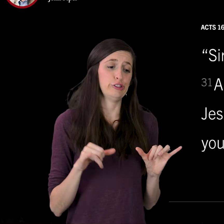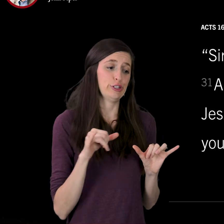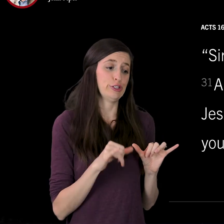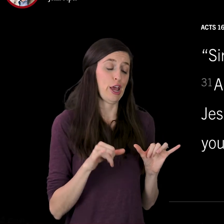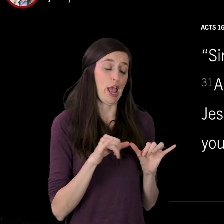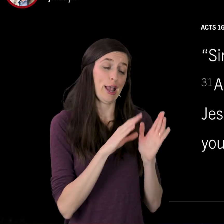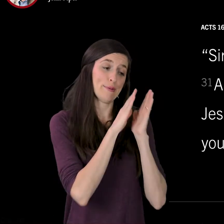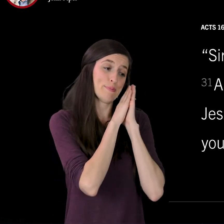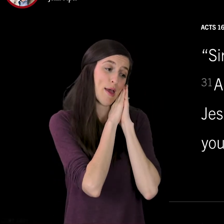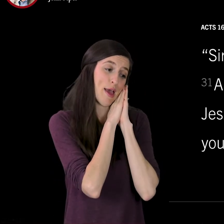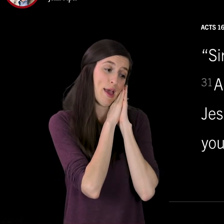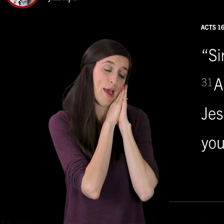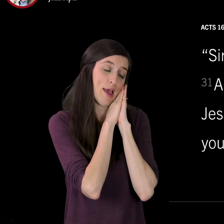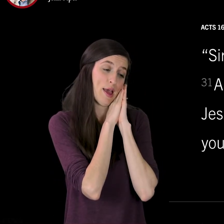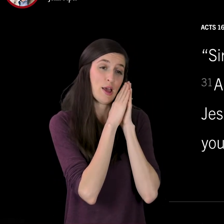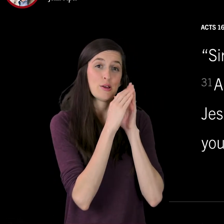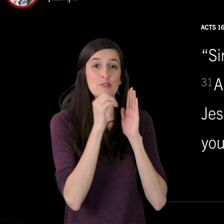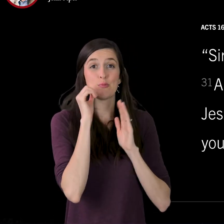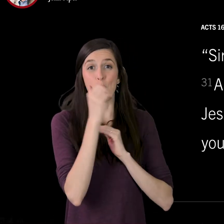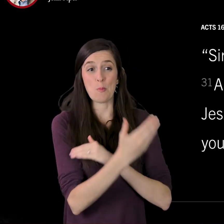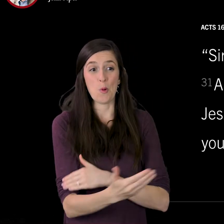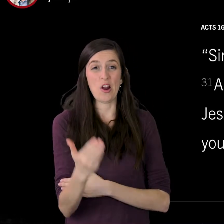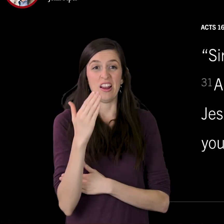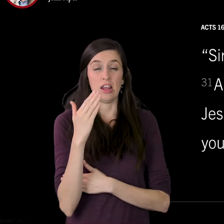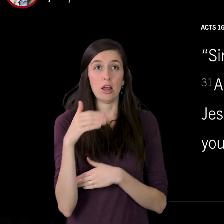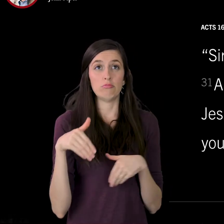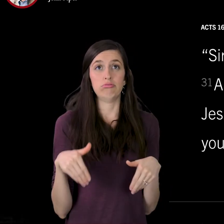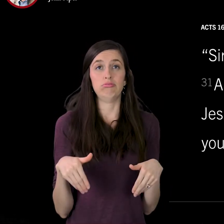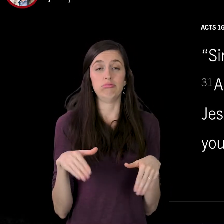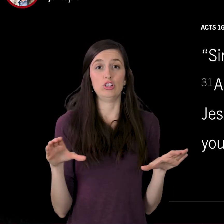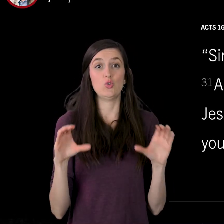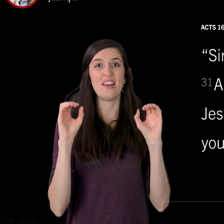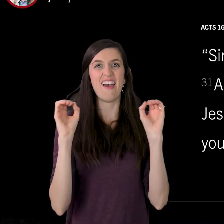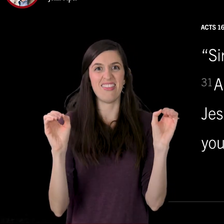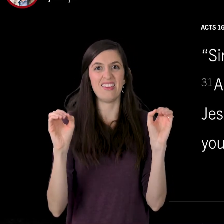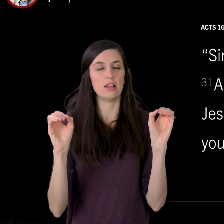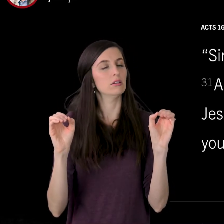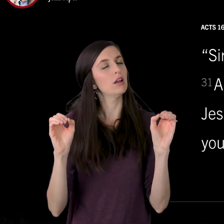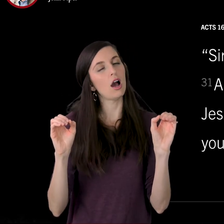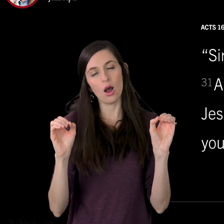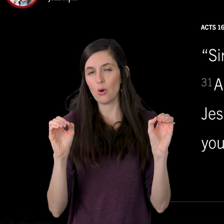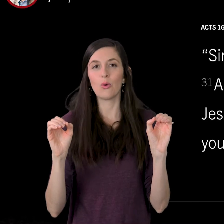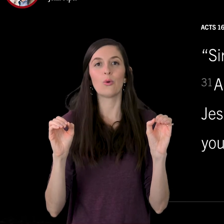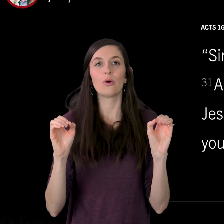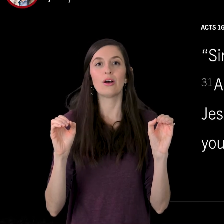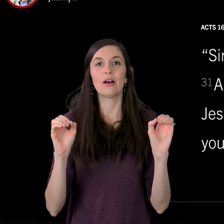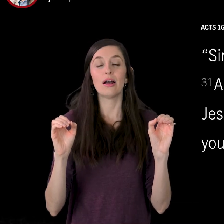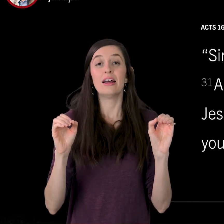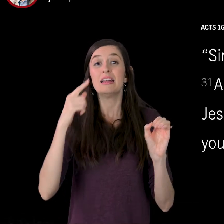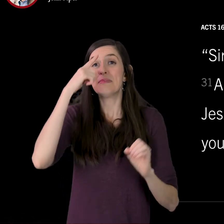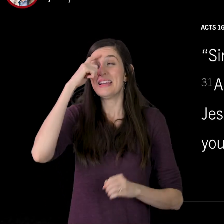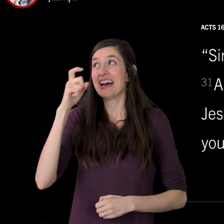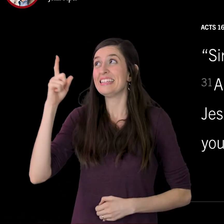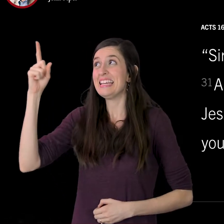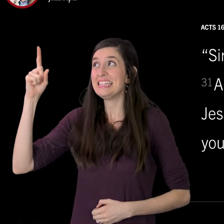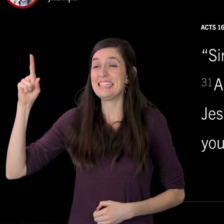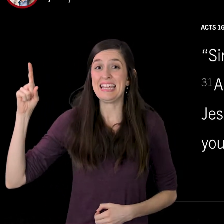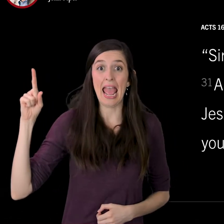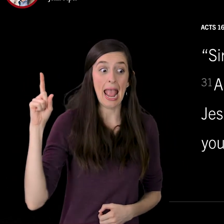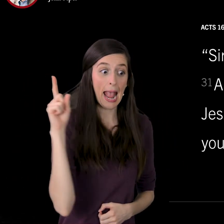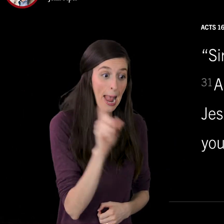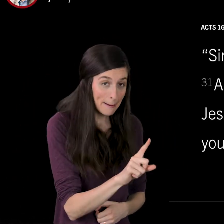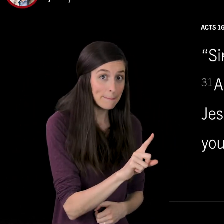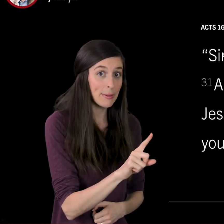and do nothing no precisely because he has worked the miracle we can act